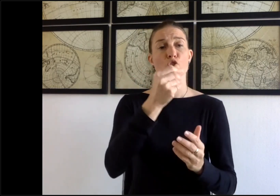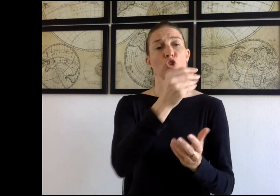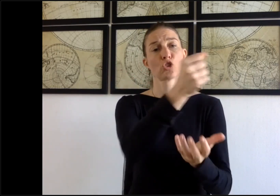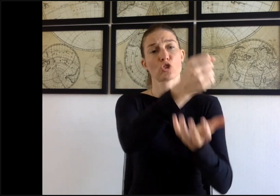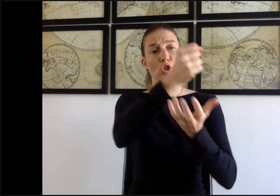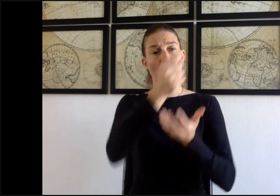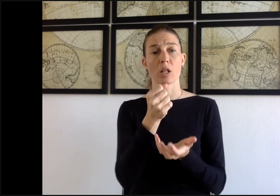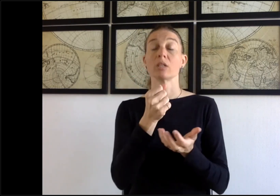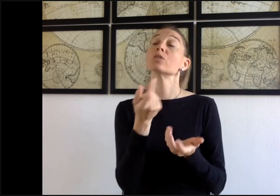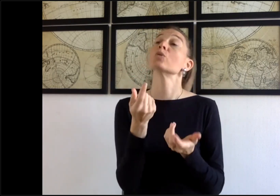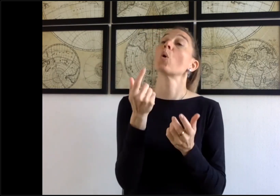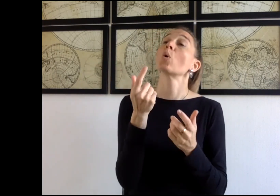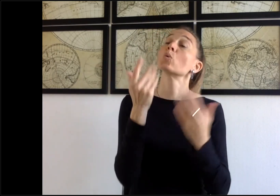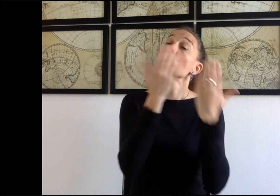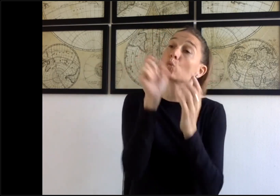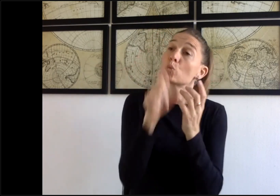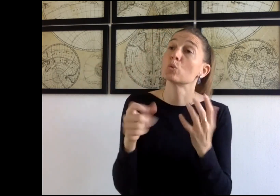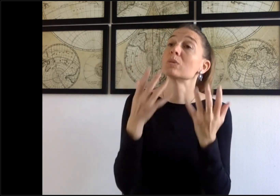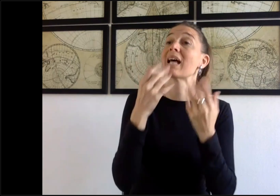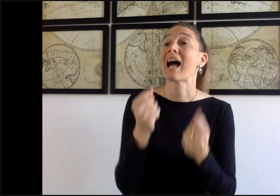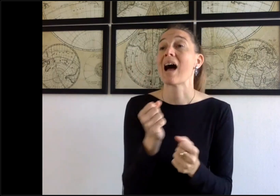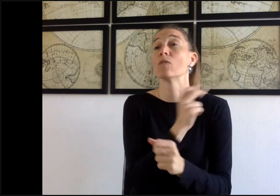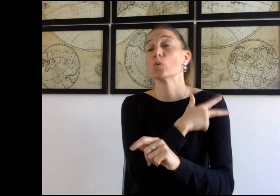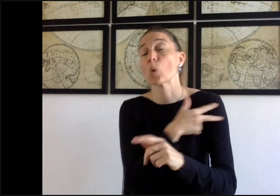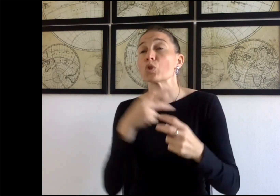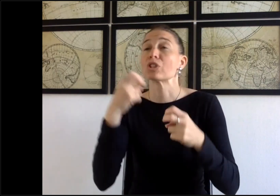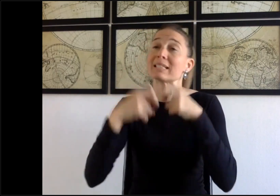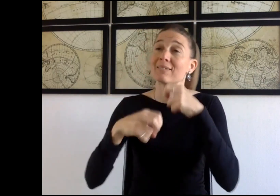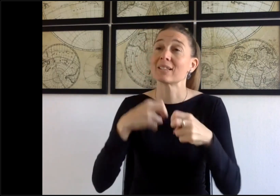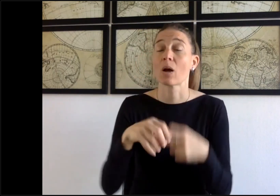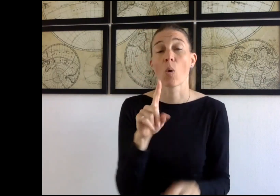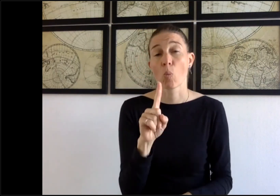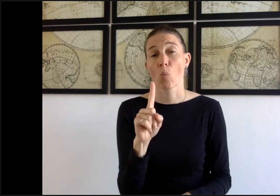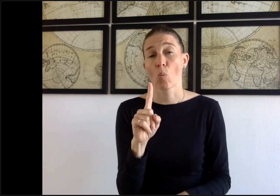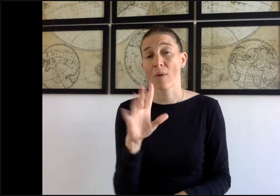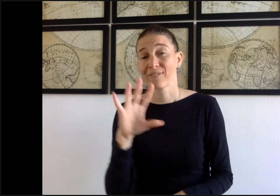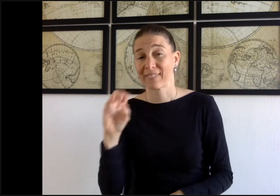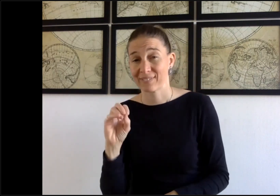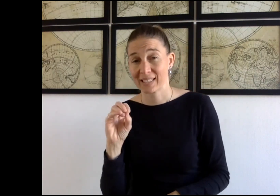with social difficulties. So that was 150 euro. I was